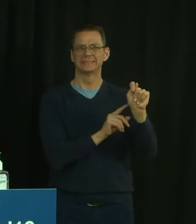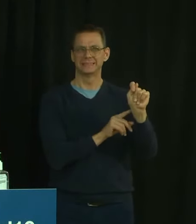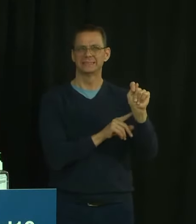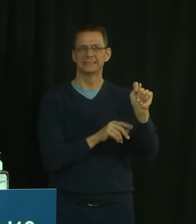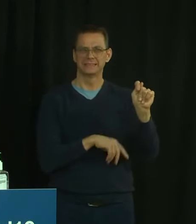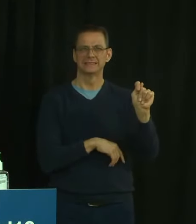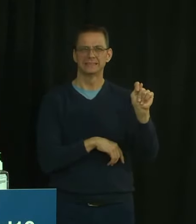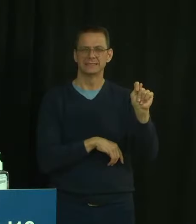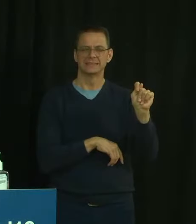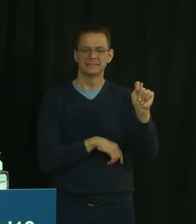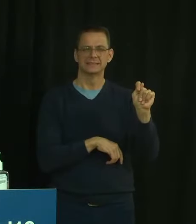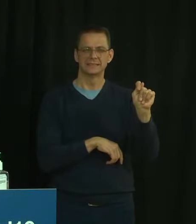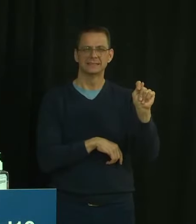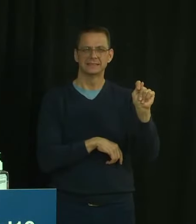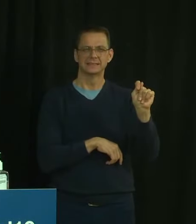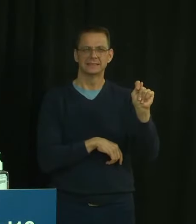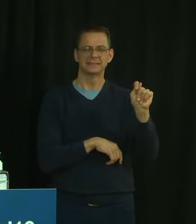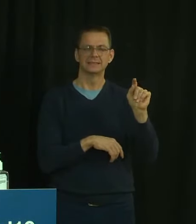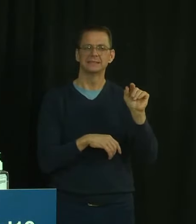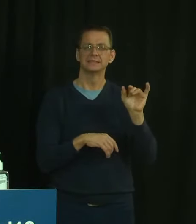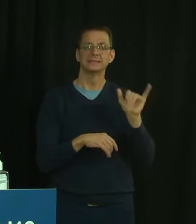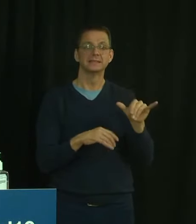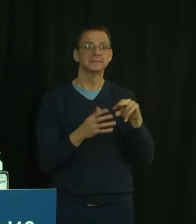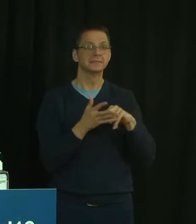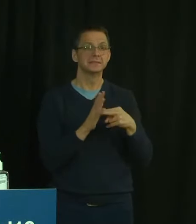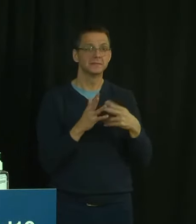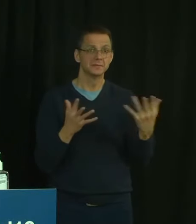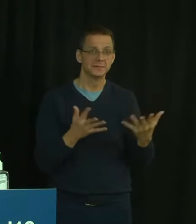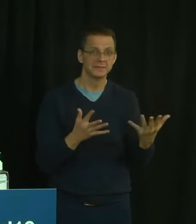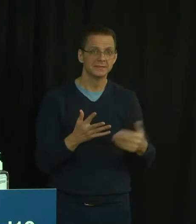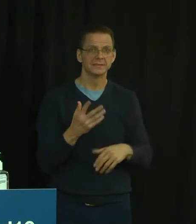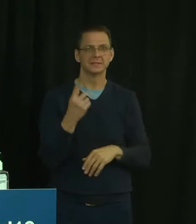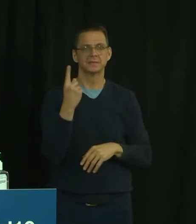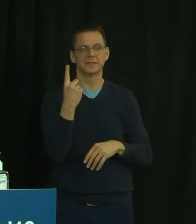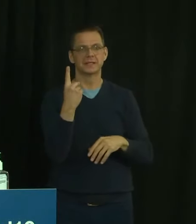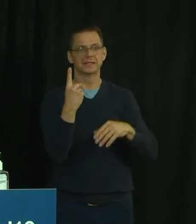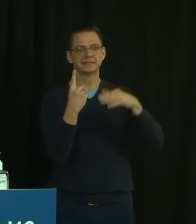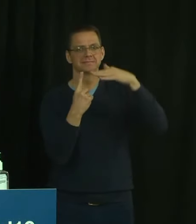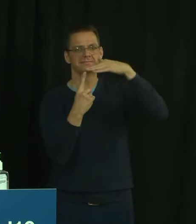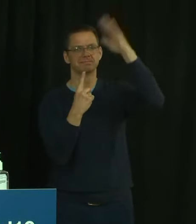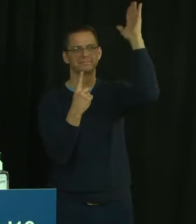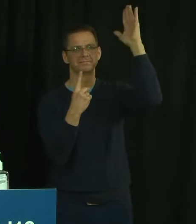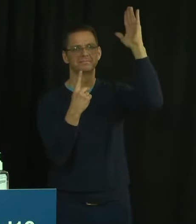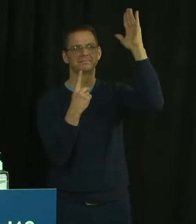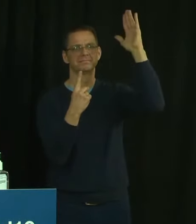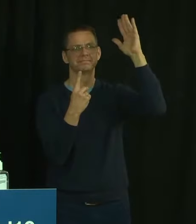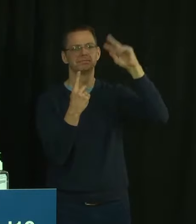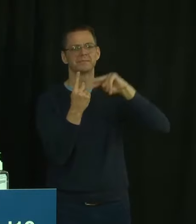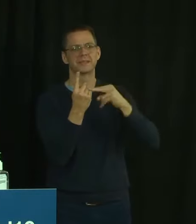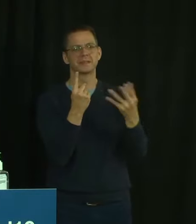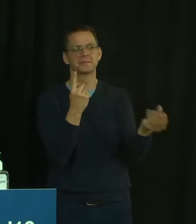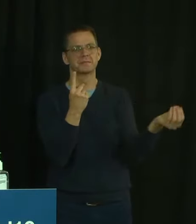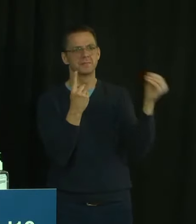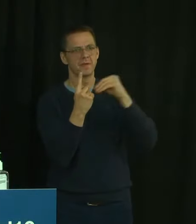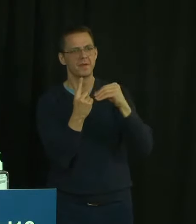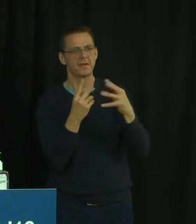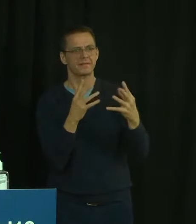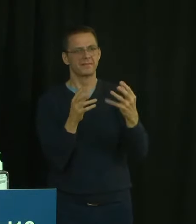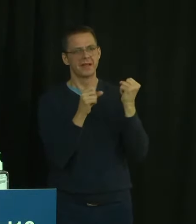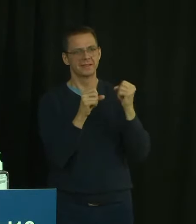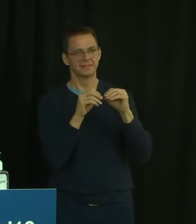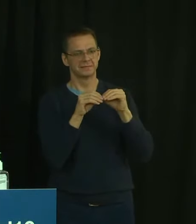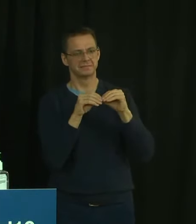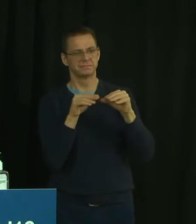that threshold of 1, and we have a reproductive number of higher than 1, and we have had so for several weeks across the